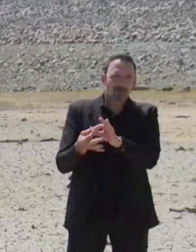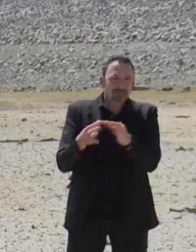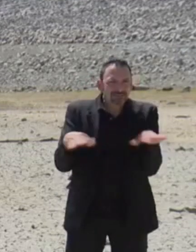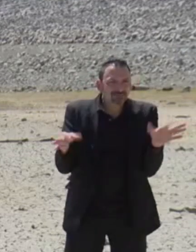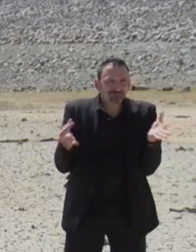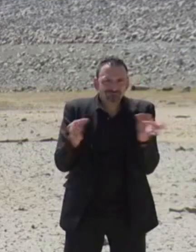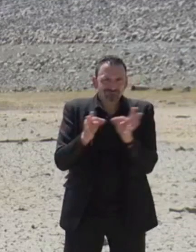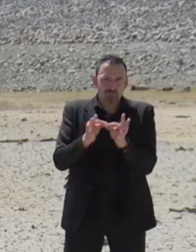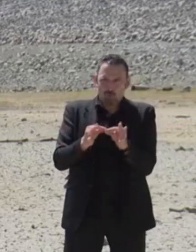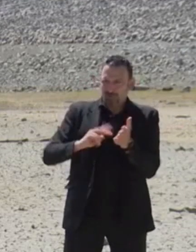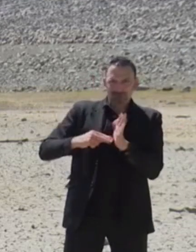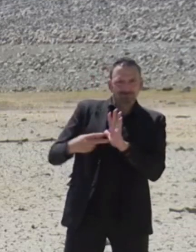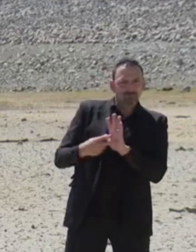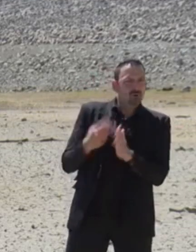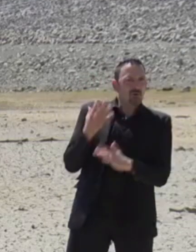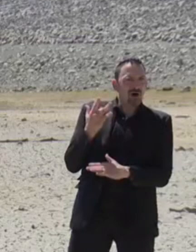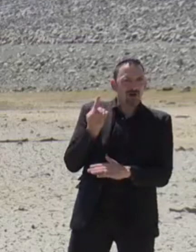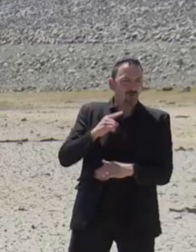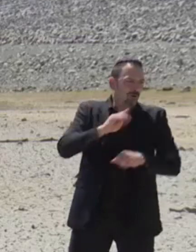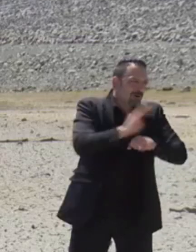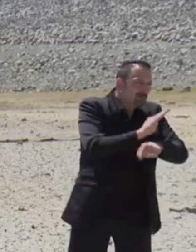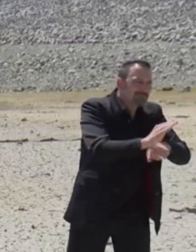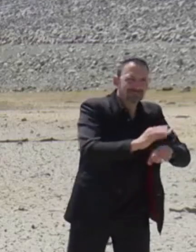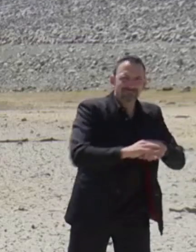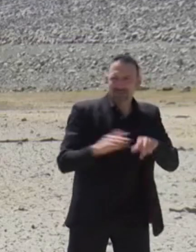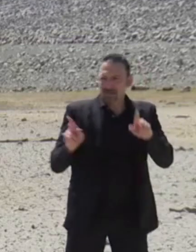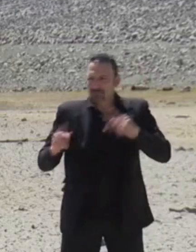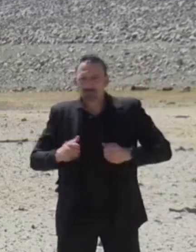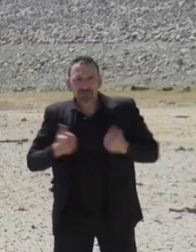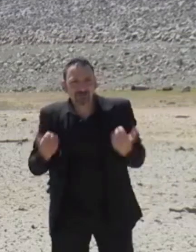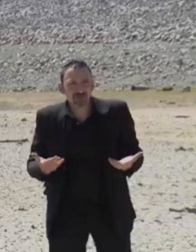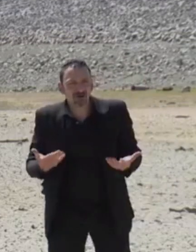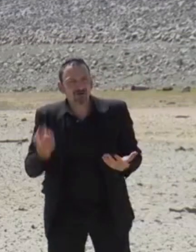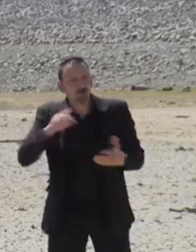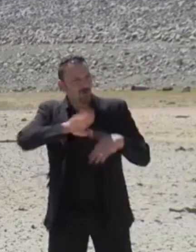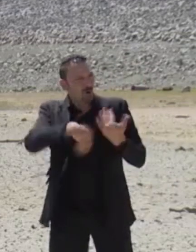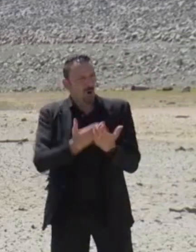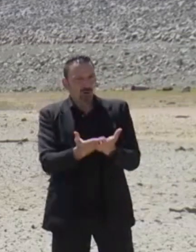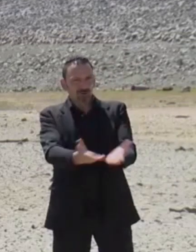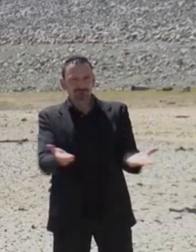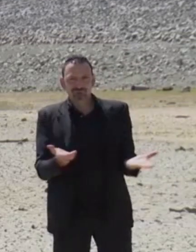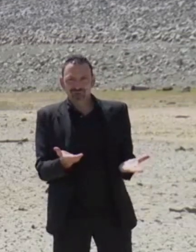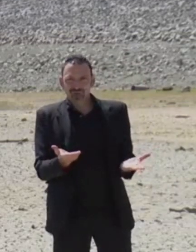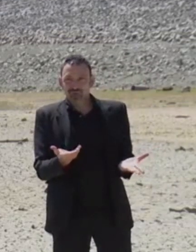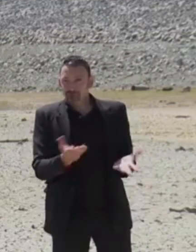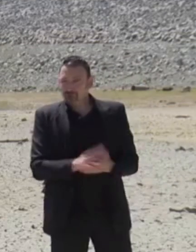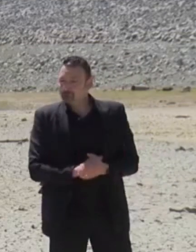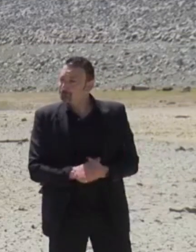meaningful for the residents, businesses, and the community broadly in this area.